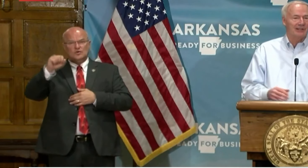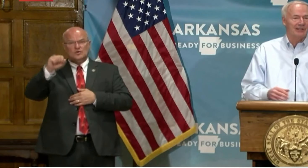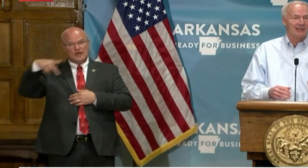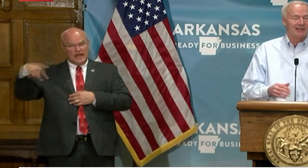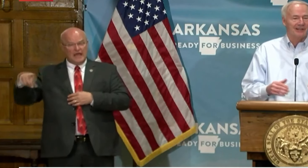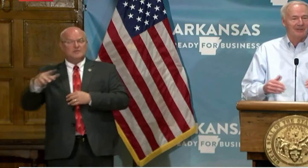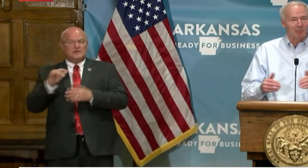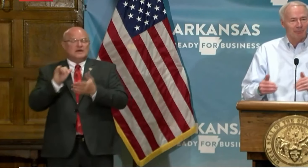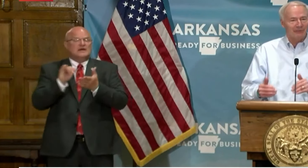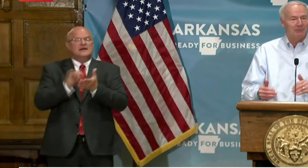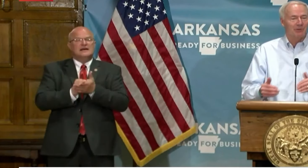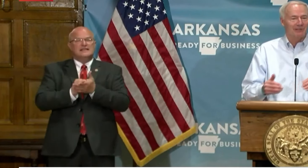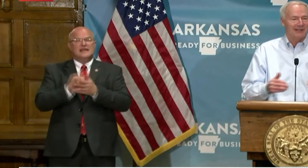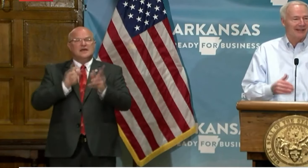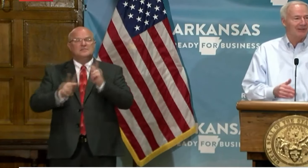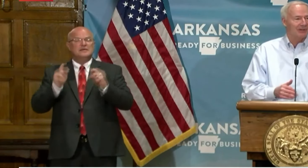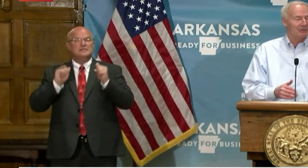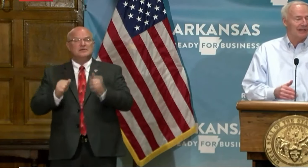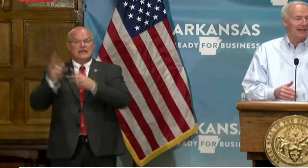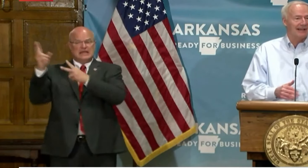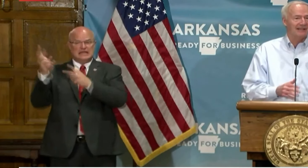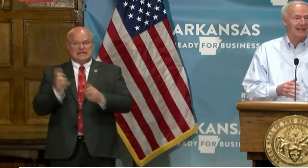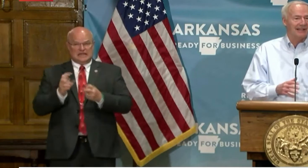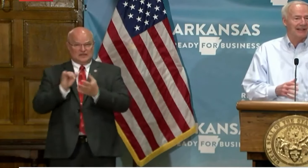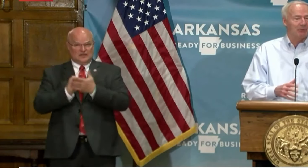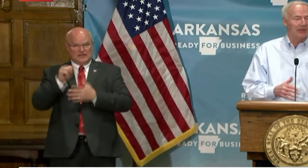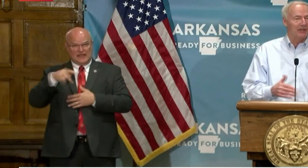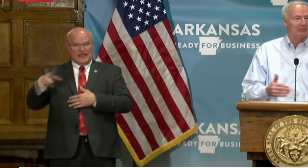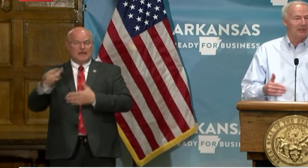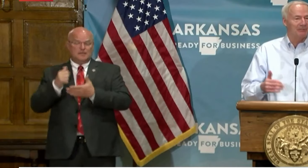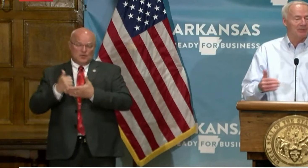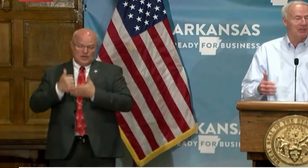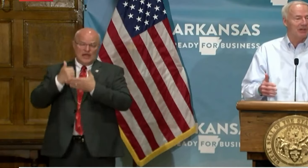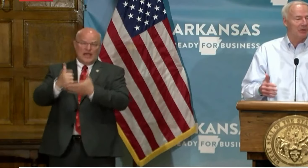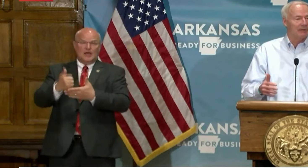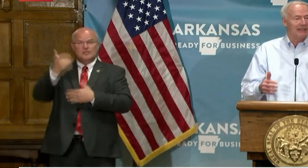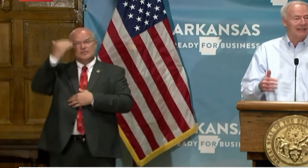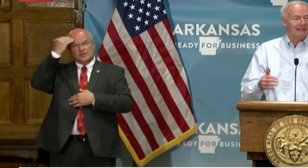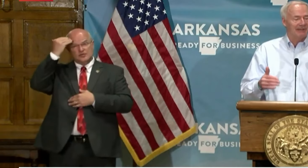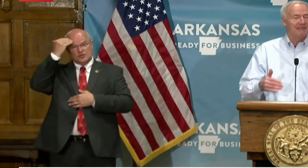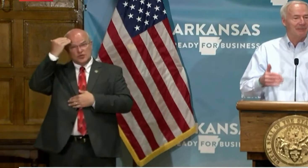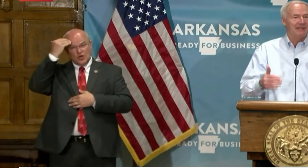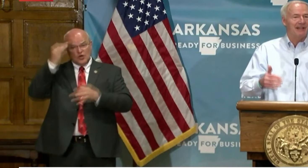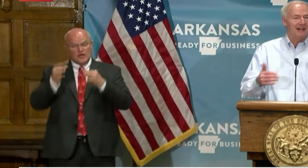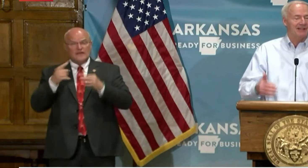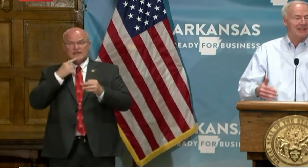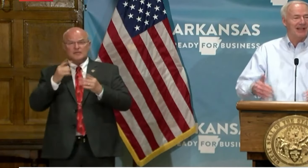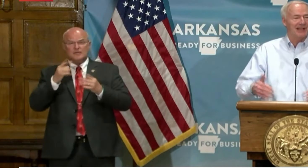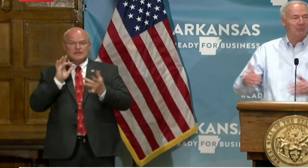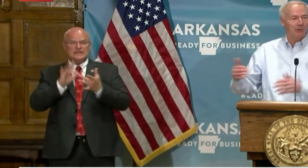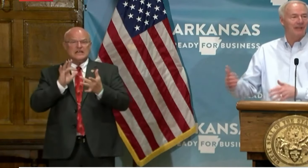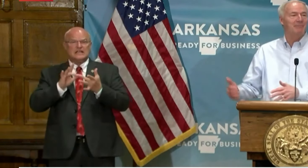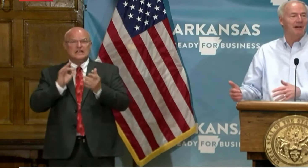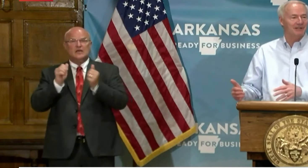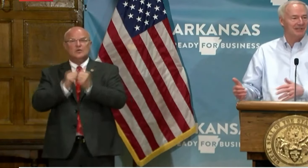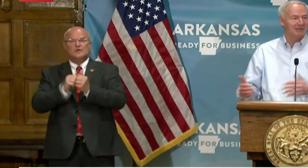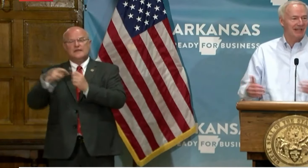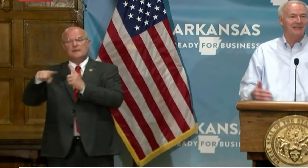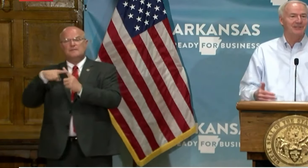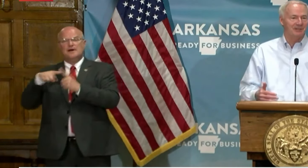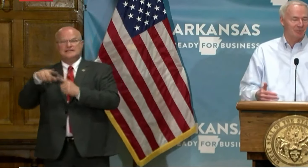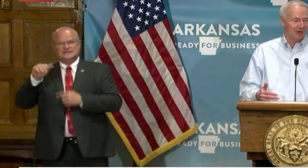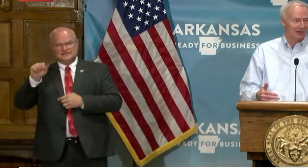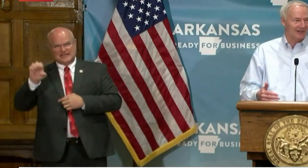which people can download that, and that will help them to know if they've been in contact with a